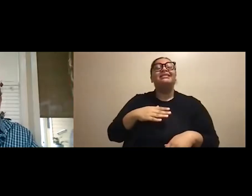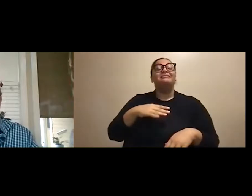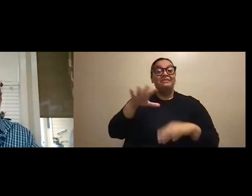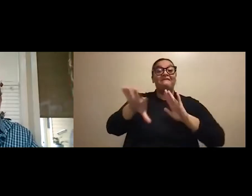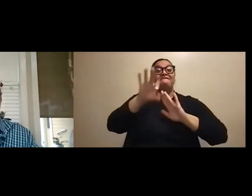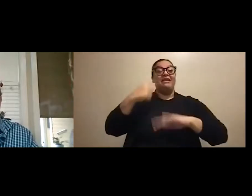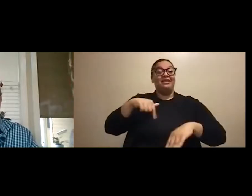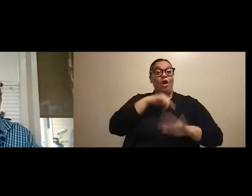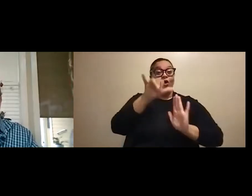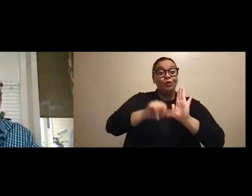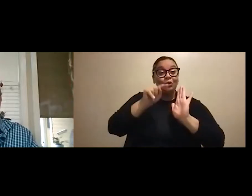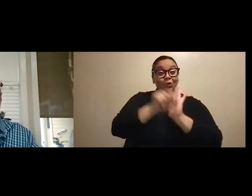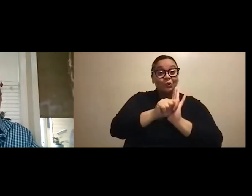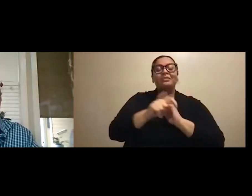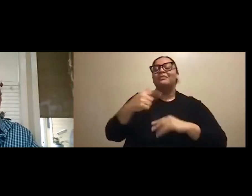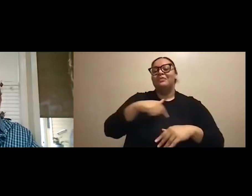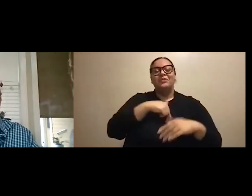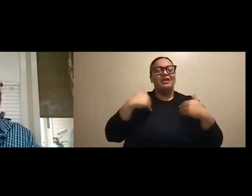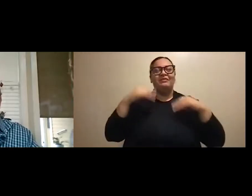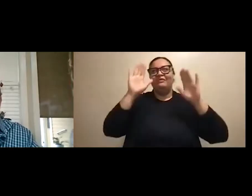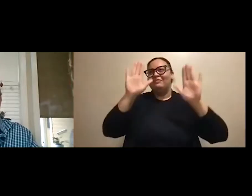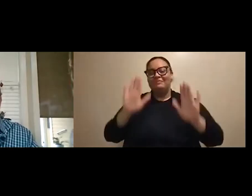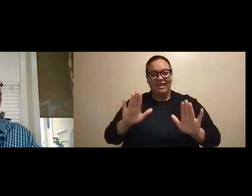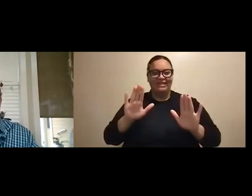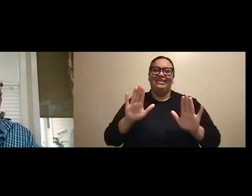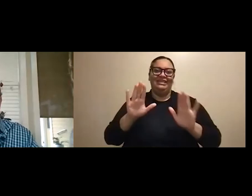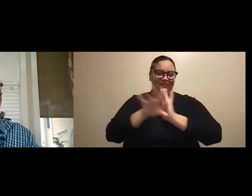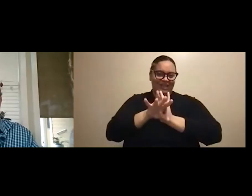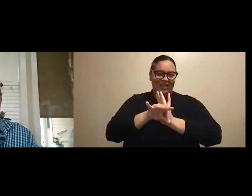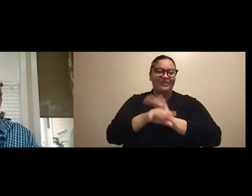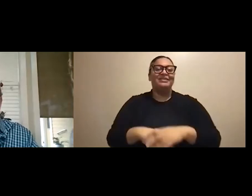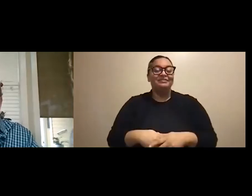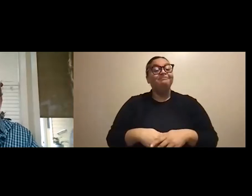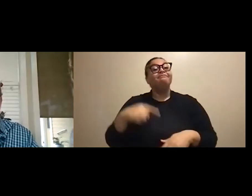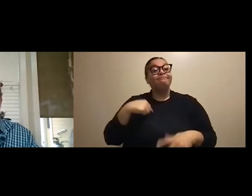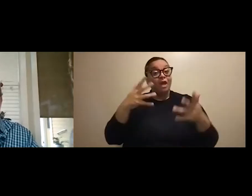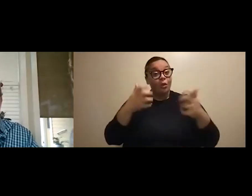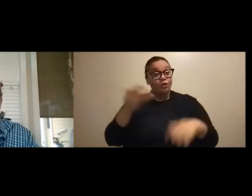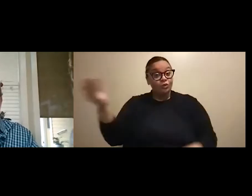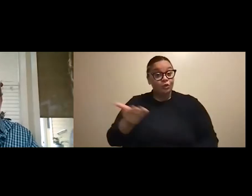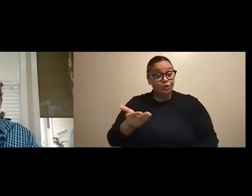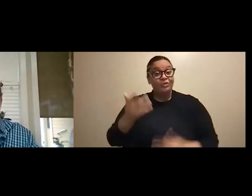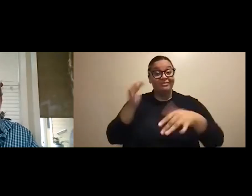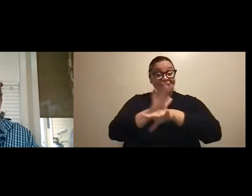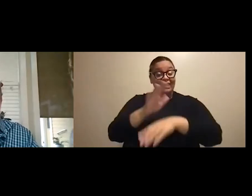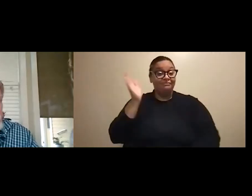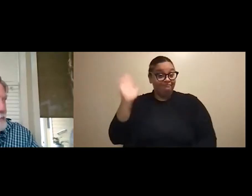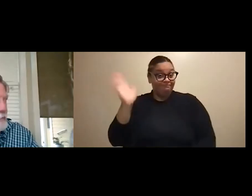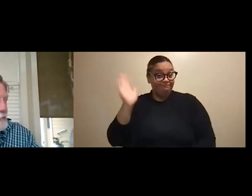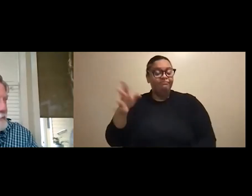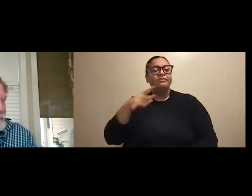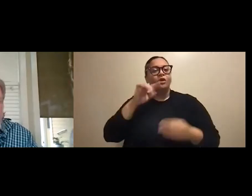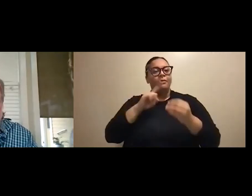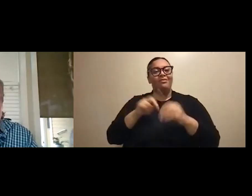page. We have a whole bunch of great content out there. So I'd like to introduce tonight's speaker, who's going to be talking about the Second